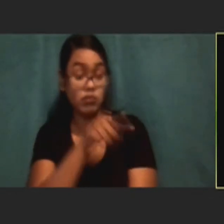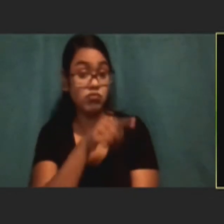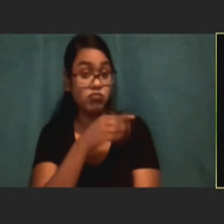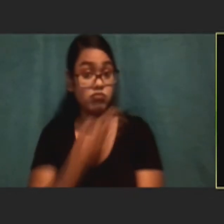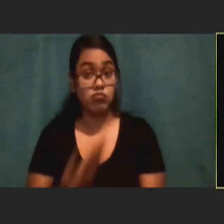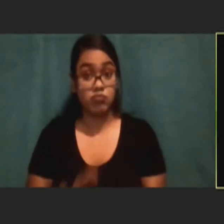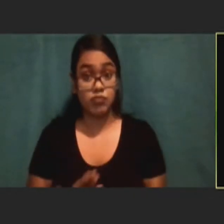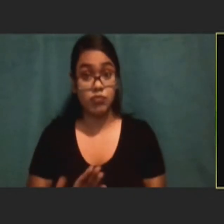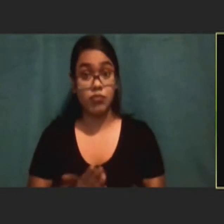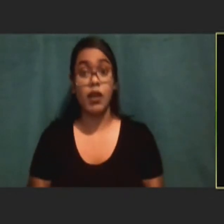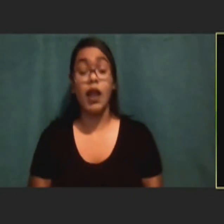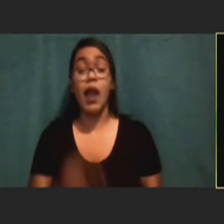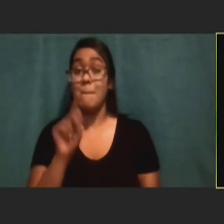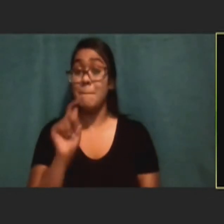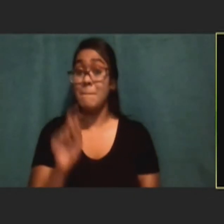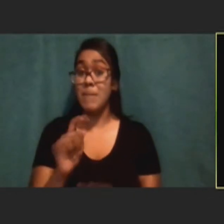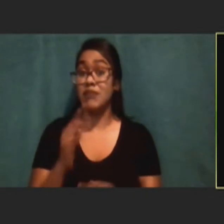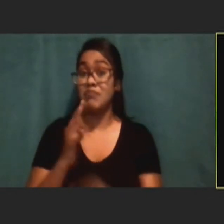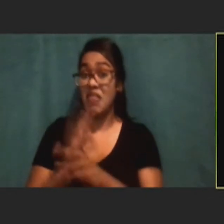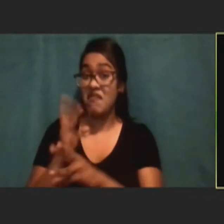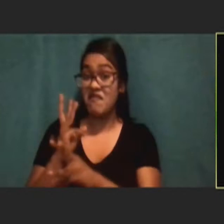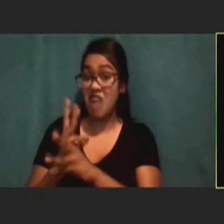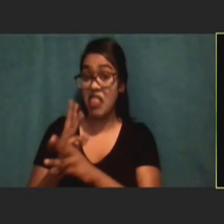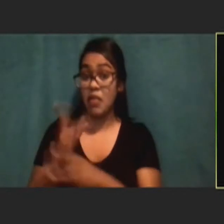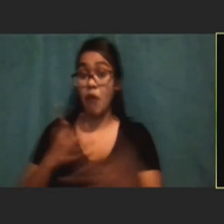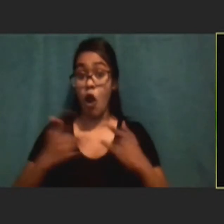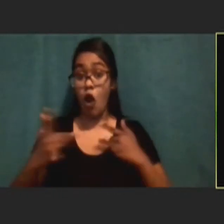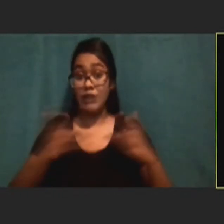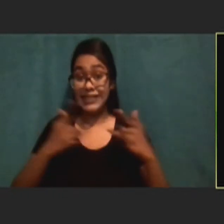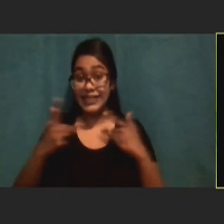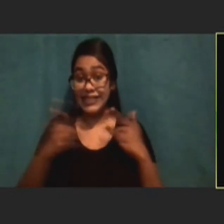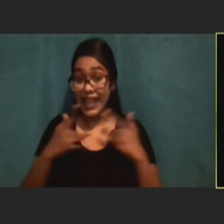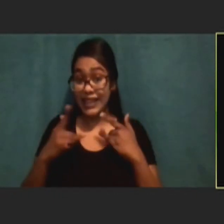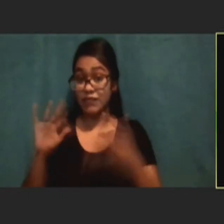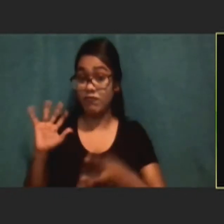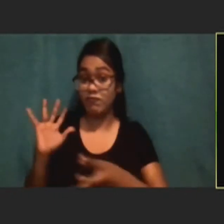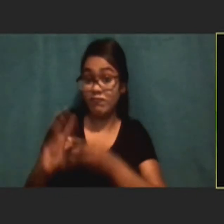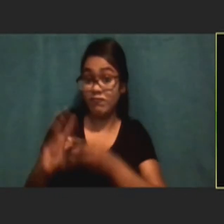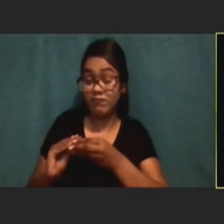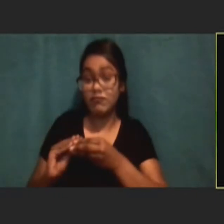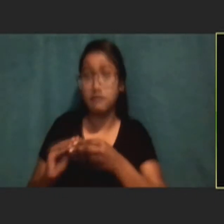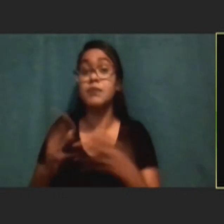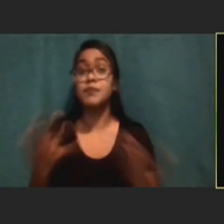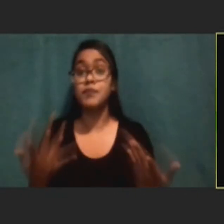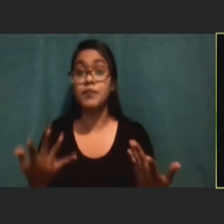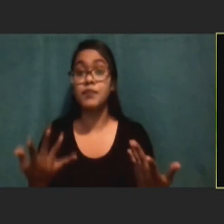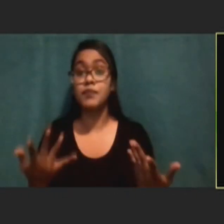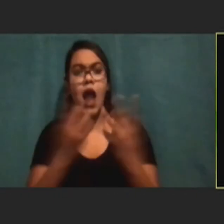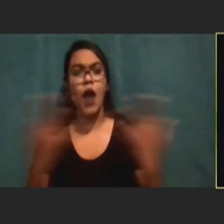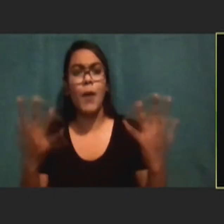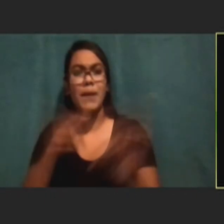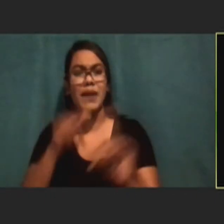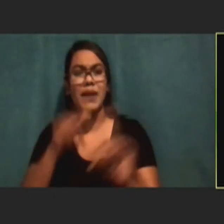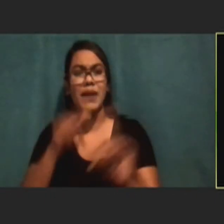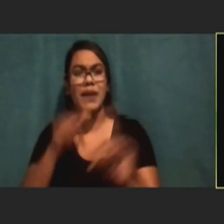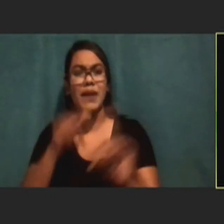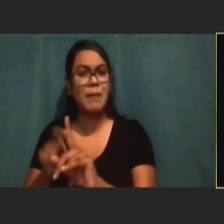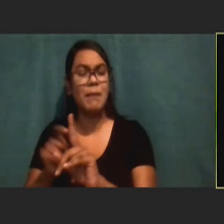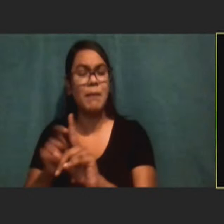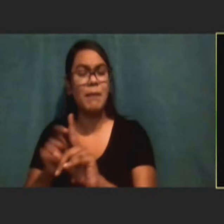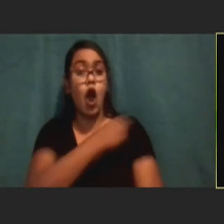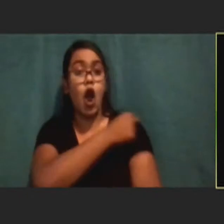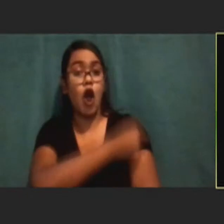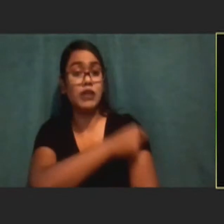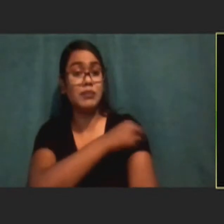and should the parents be concerned if there's such? How many people have been hospitalized or died during due to